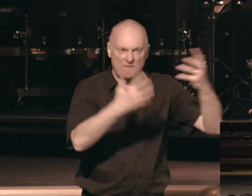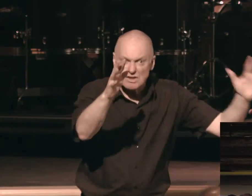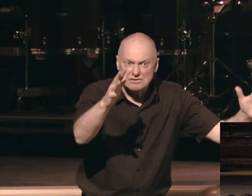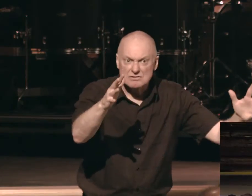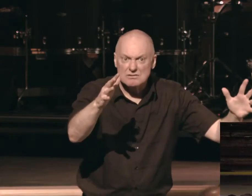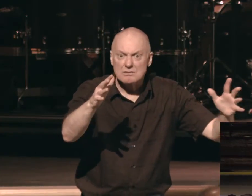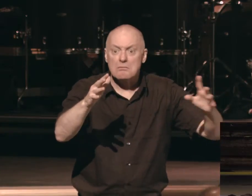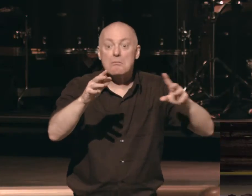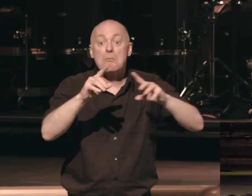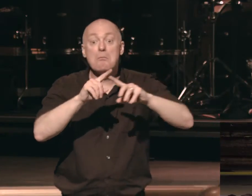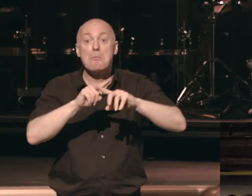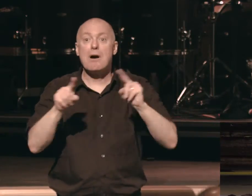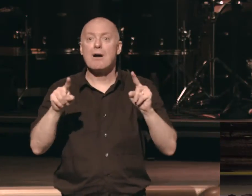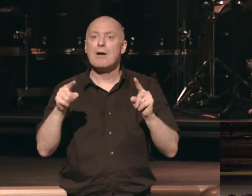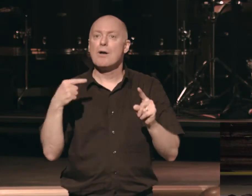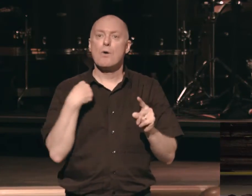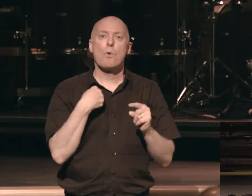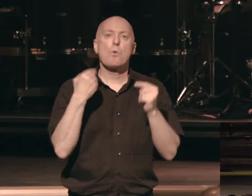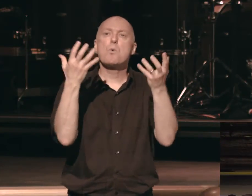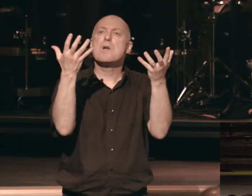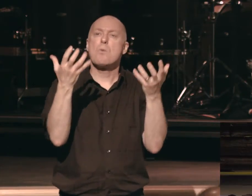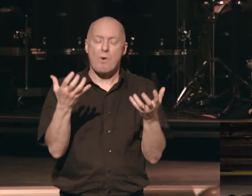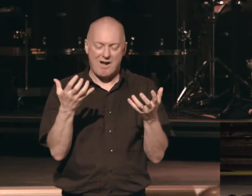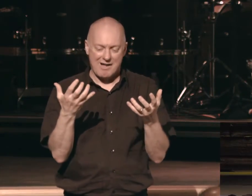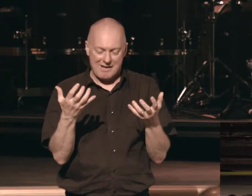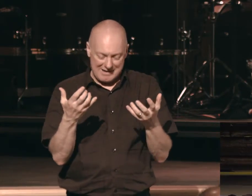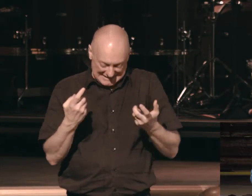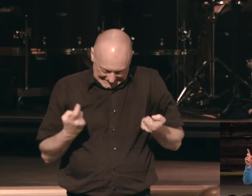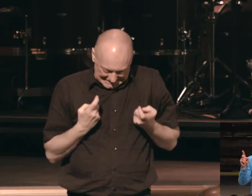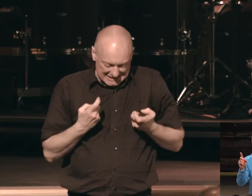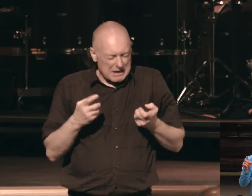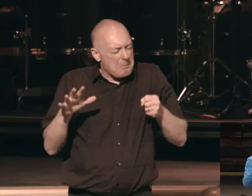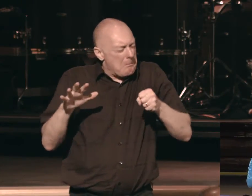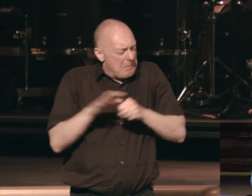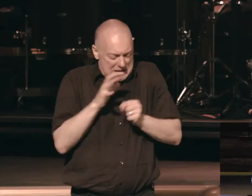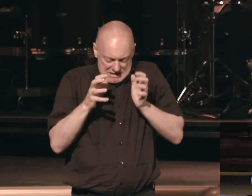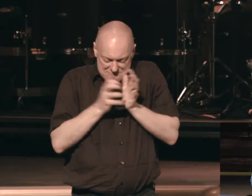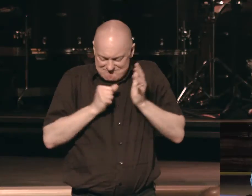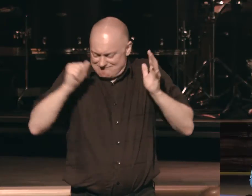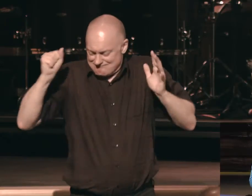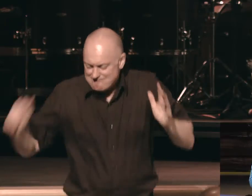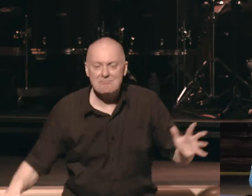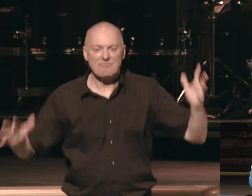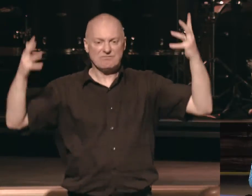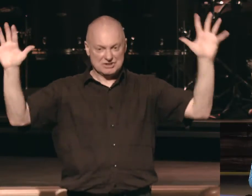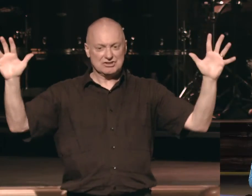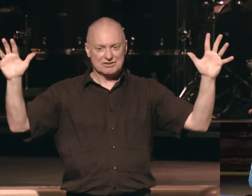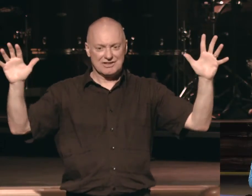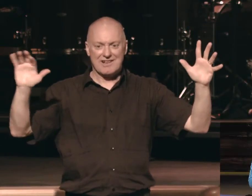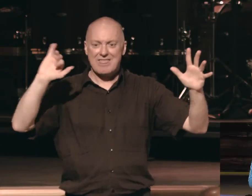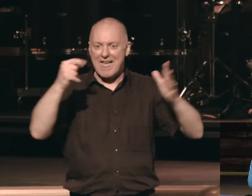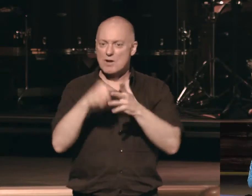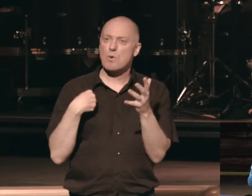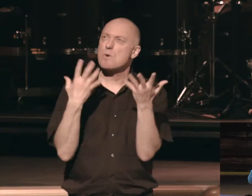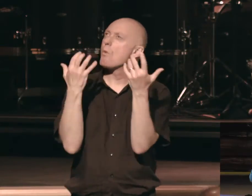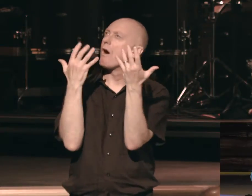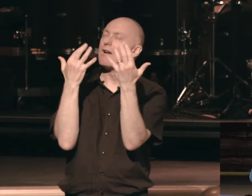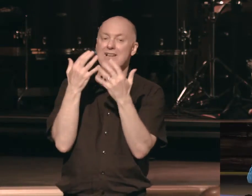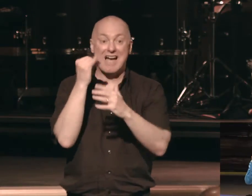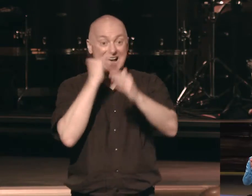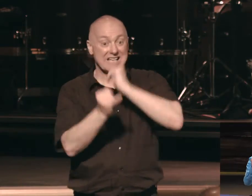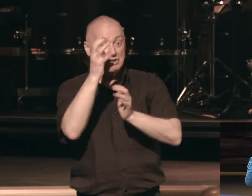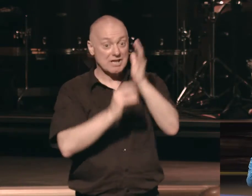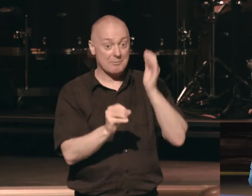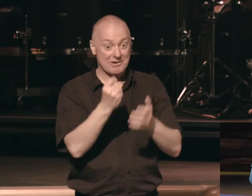for when the presence of sin is forever dealt with and defeated. That's at the return of Christ. That's what's being expressed right here in Isaiah 11, verses 69.